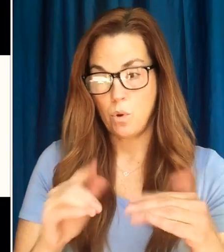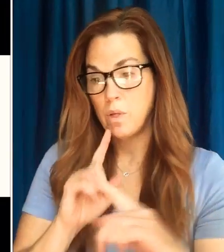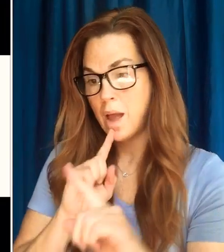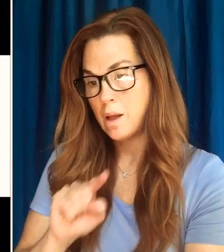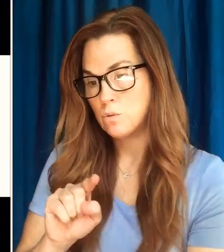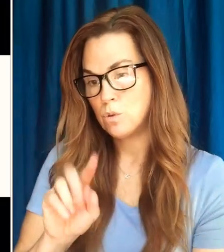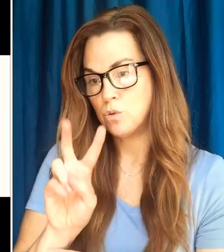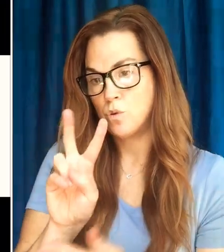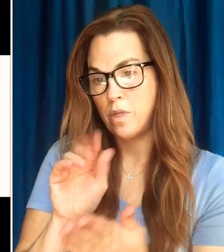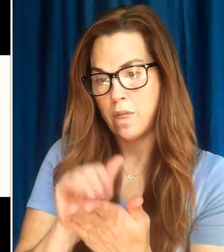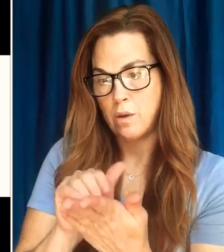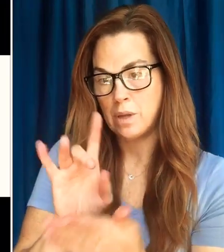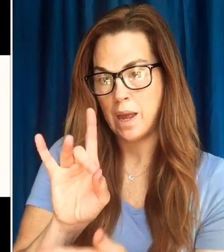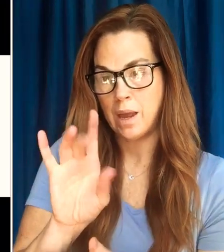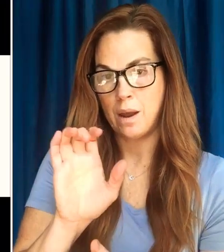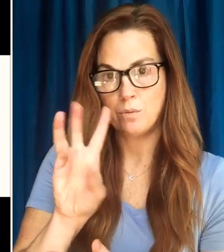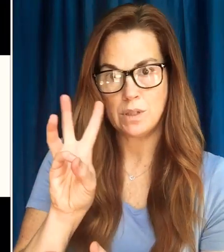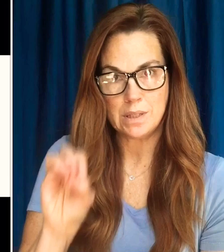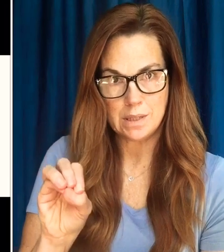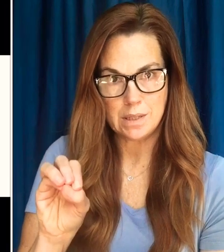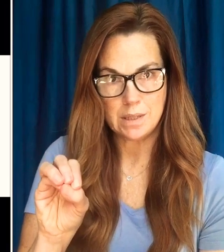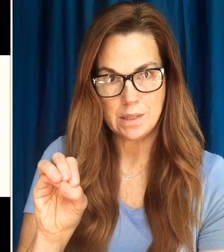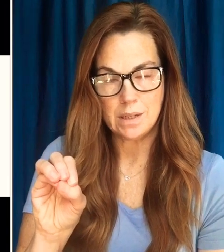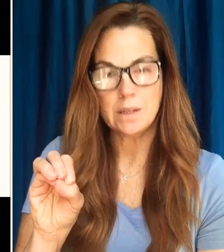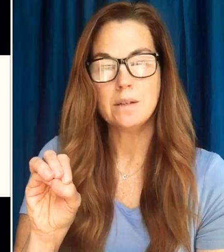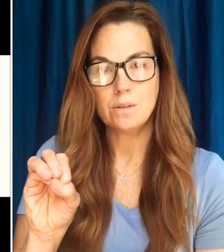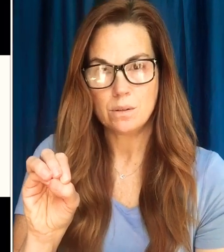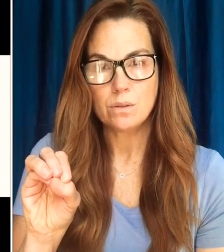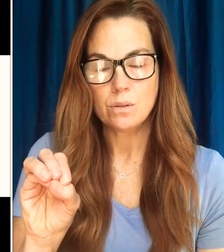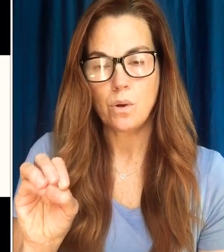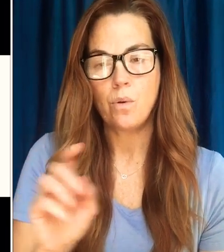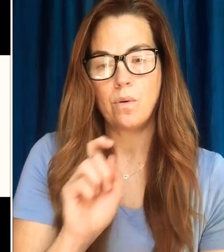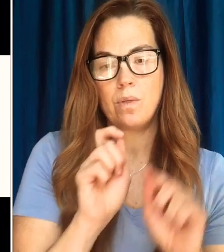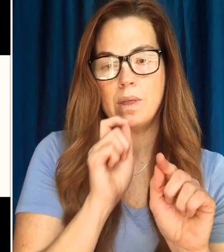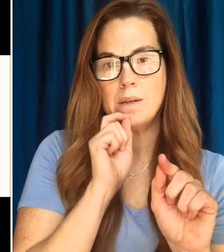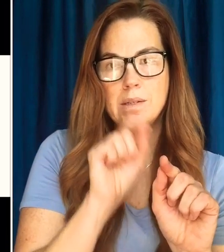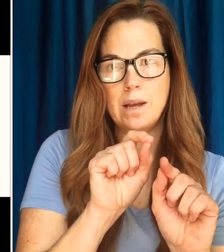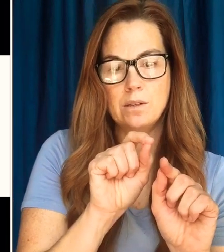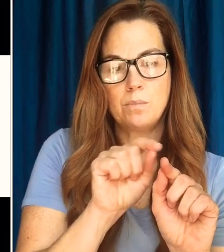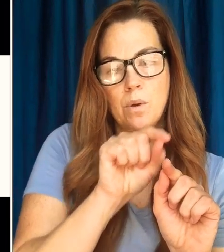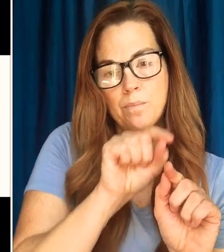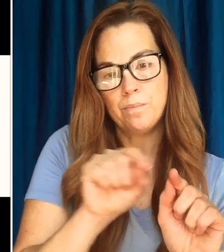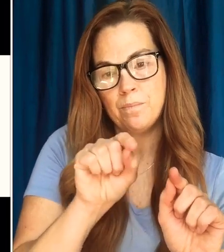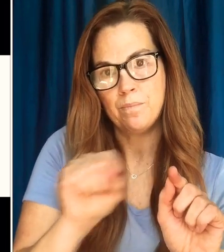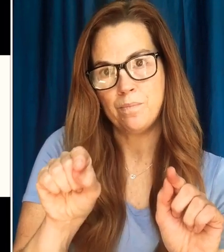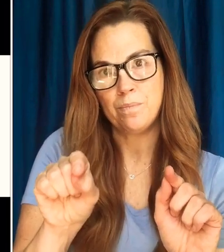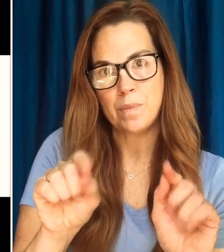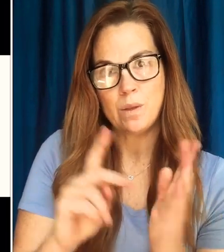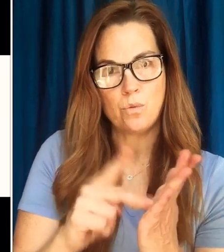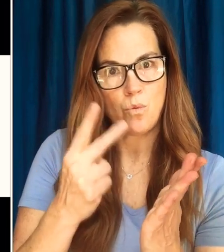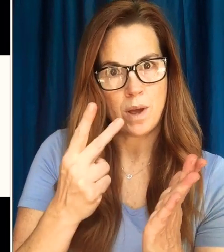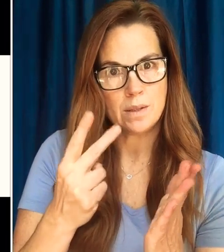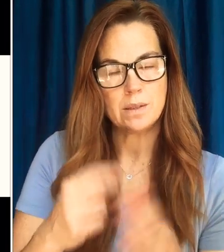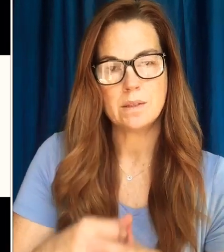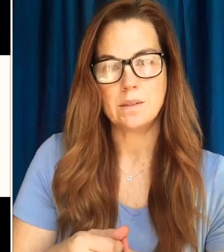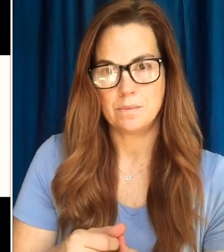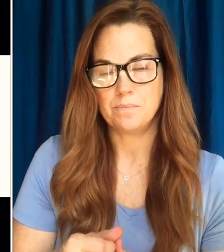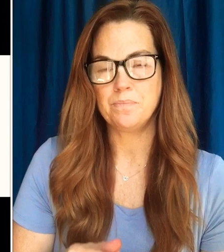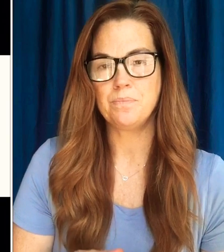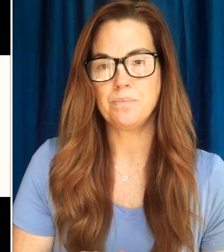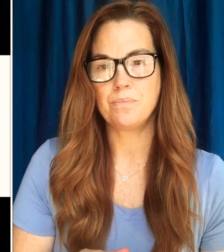2,860. The decimal shifted 2 places from where it originally was, and there were